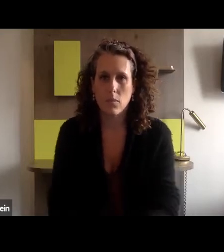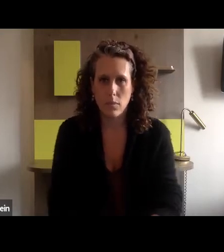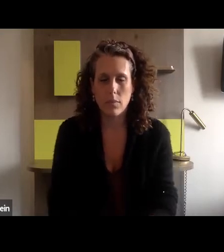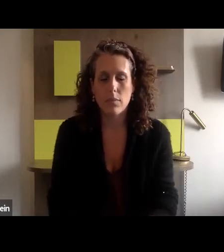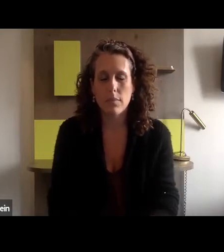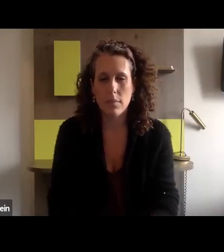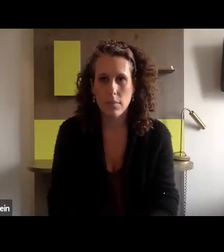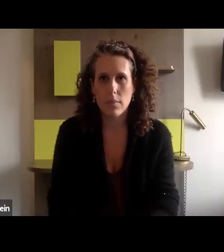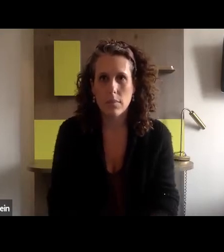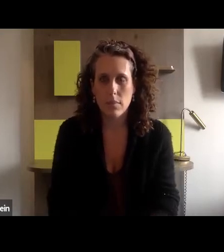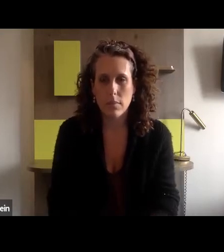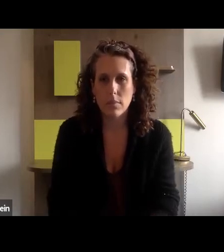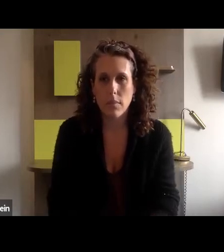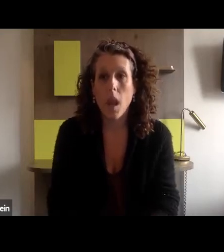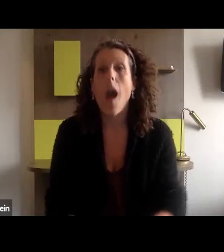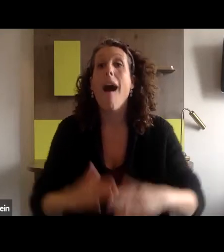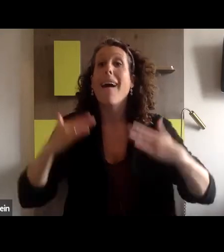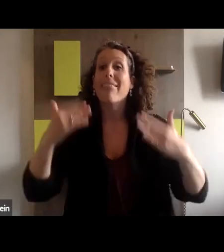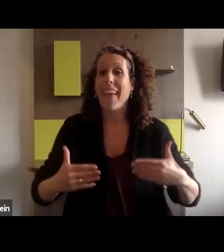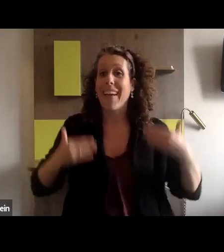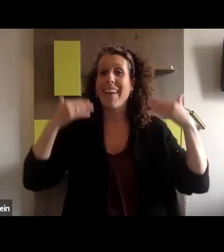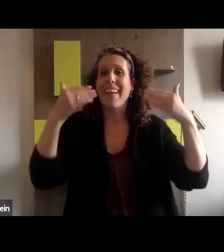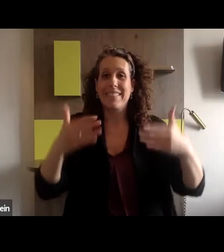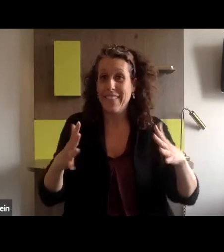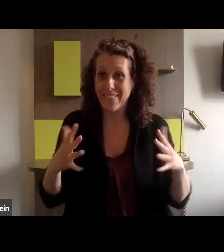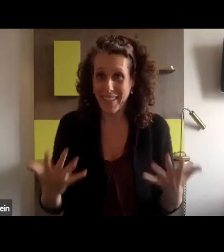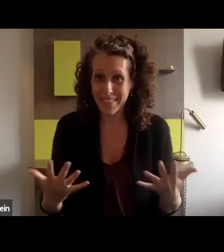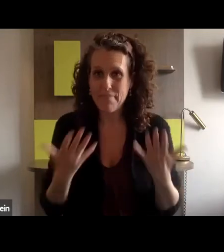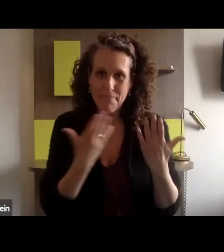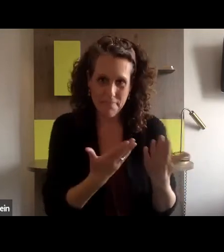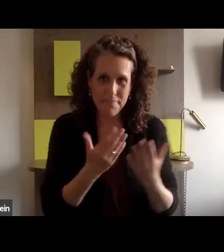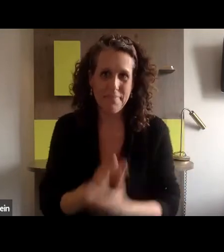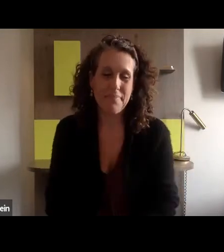In the next step, we looked into